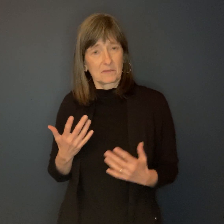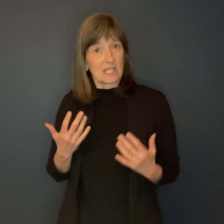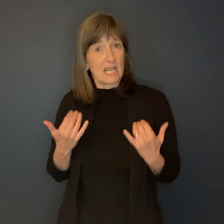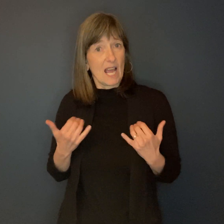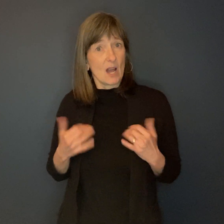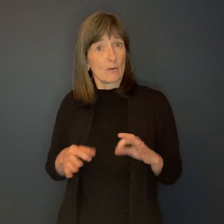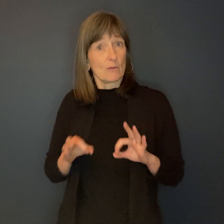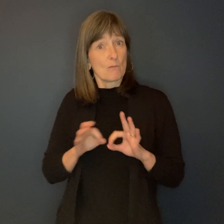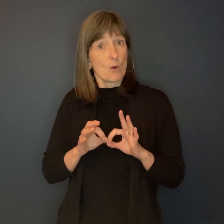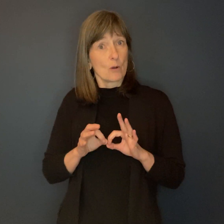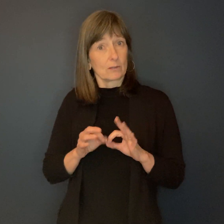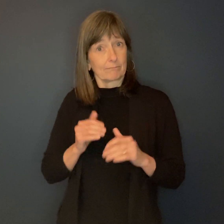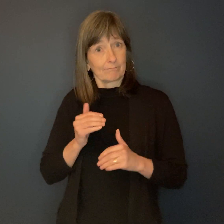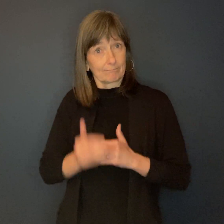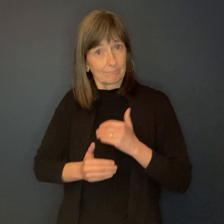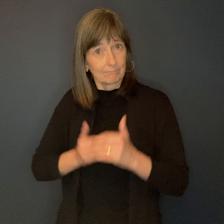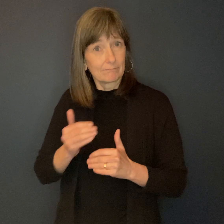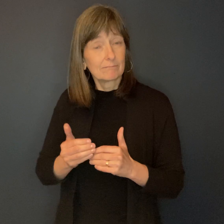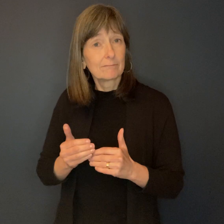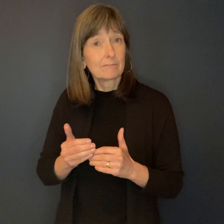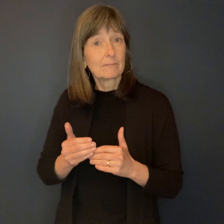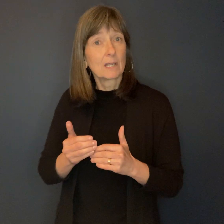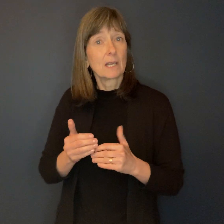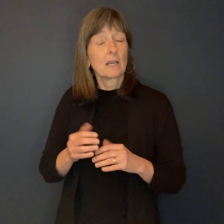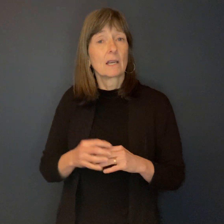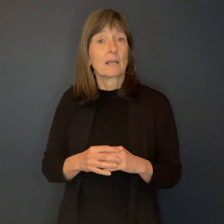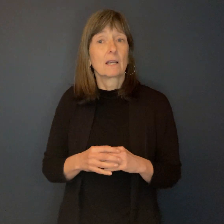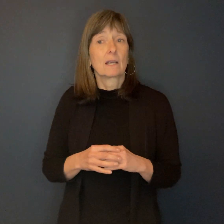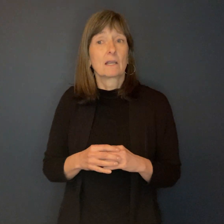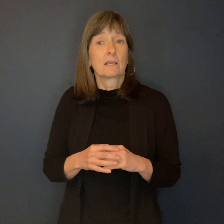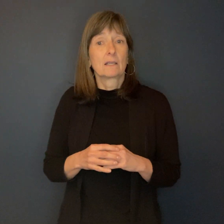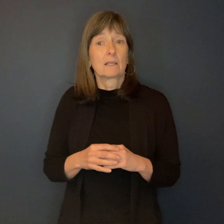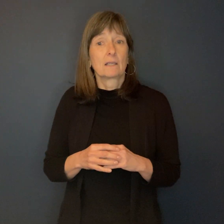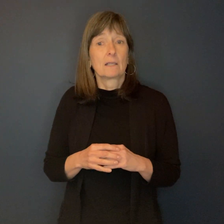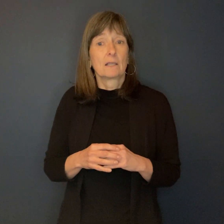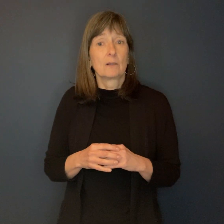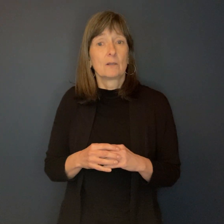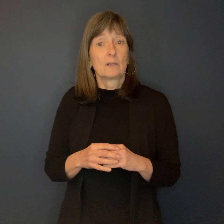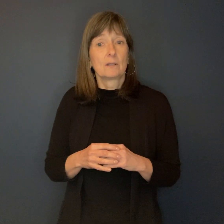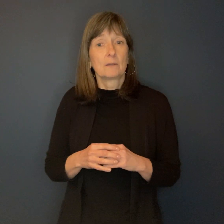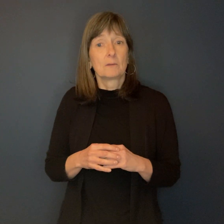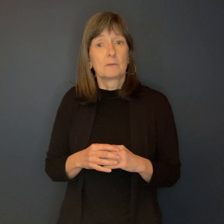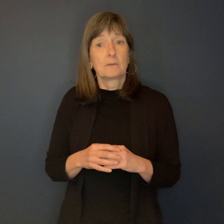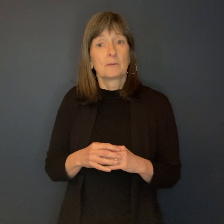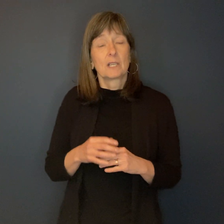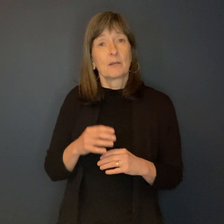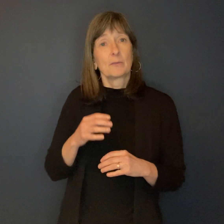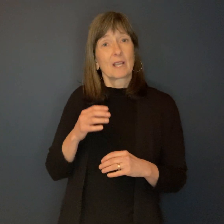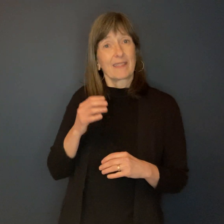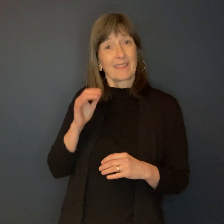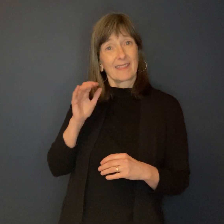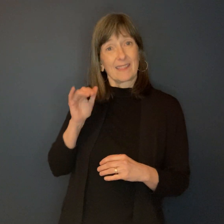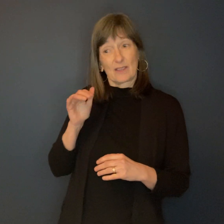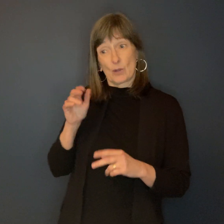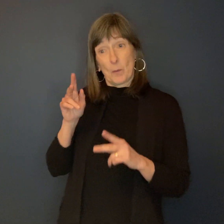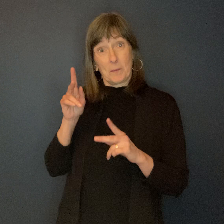we limit and ideally eliminate the idea of the repatriation of people through the back